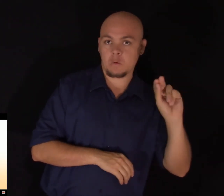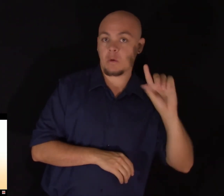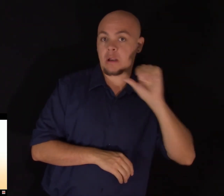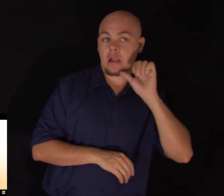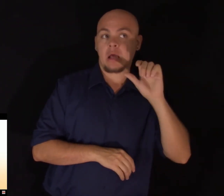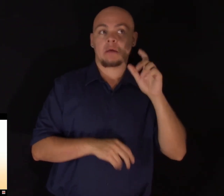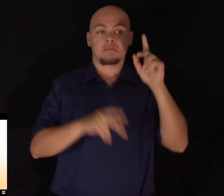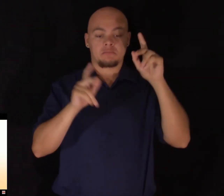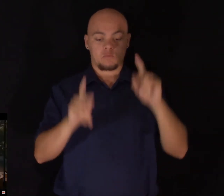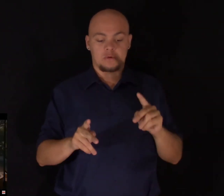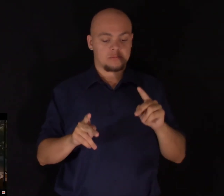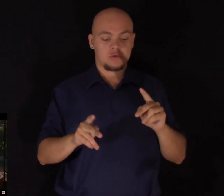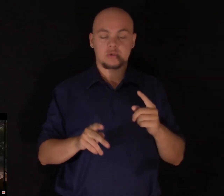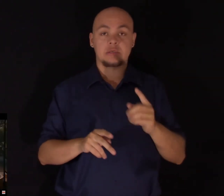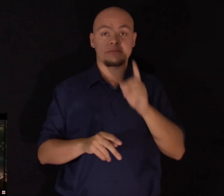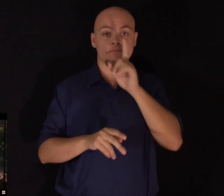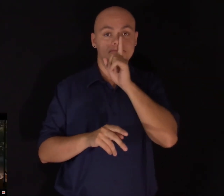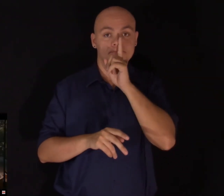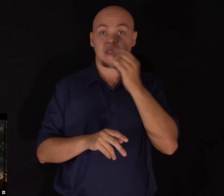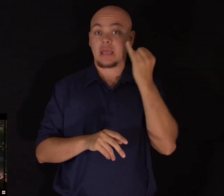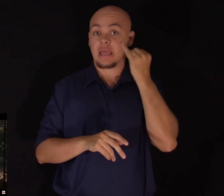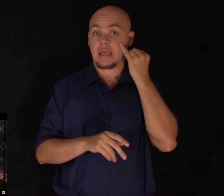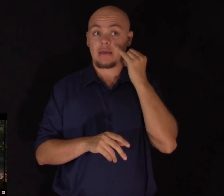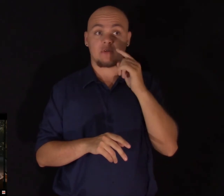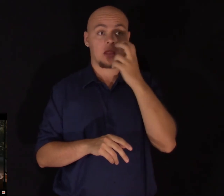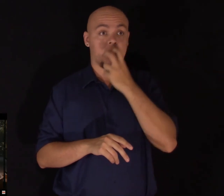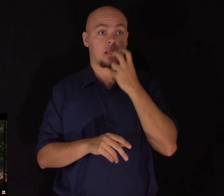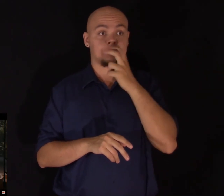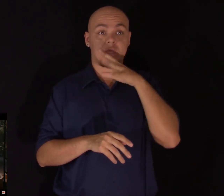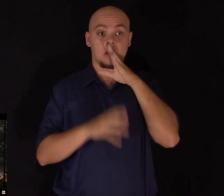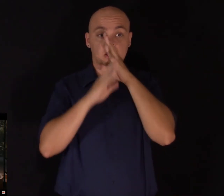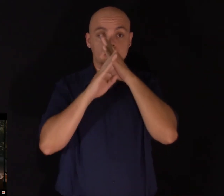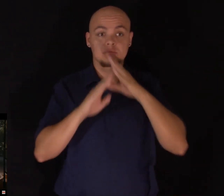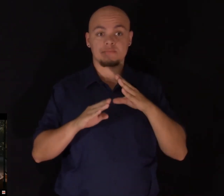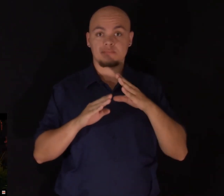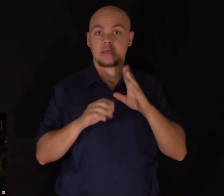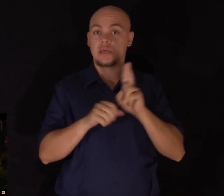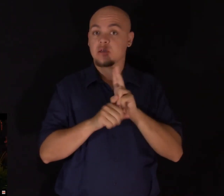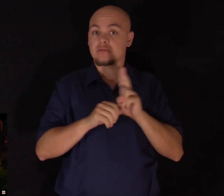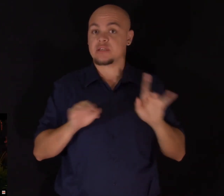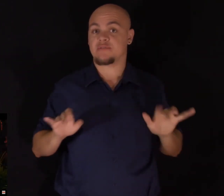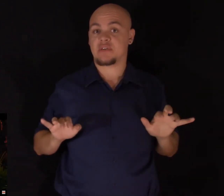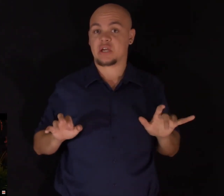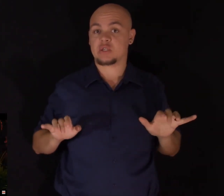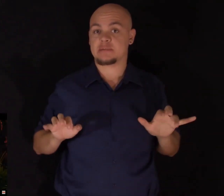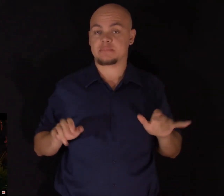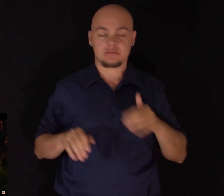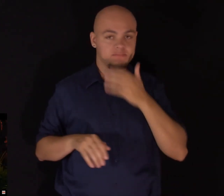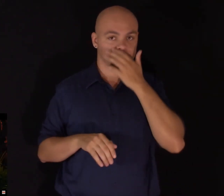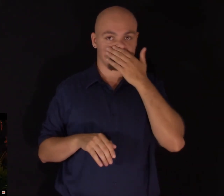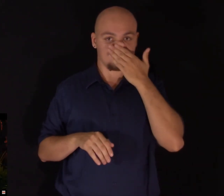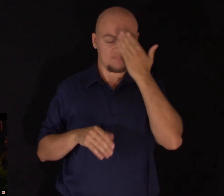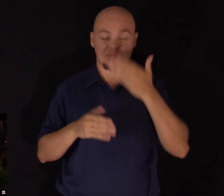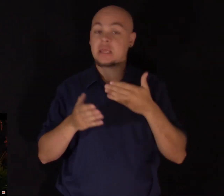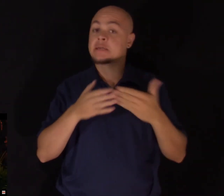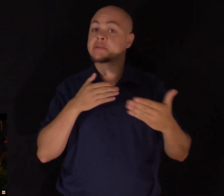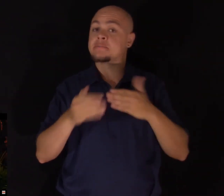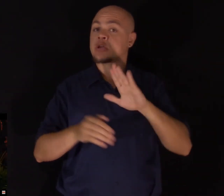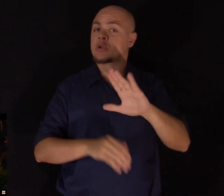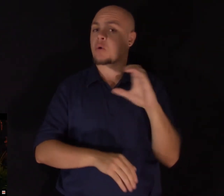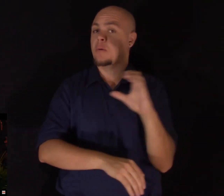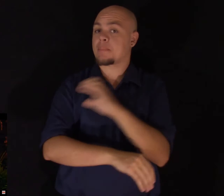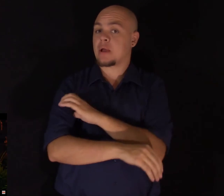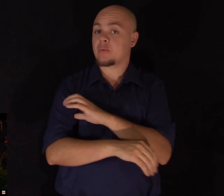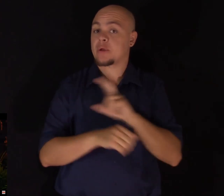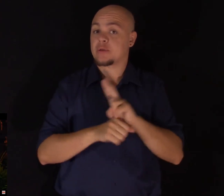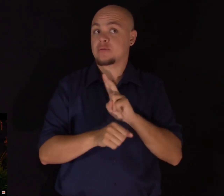keep a secret. If his lips are silent, he chatters with his fingertips, and we all do it. No matter how powerful you are, we all chatter